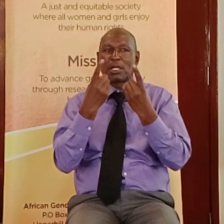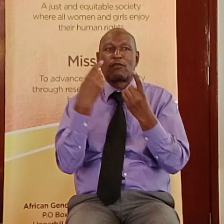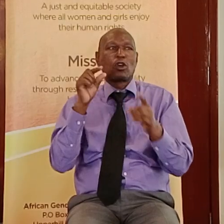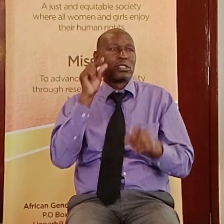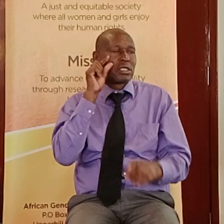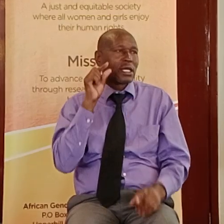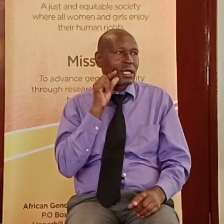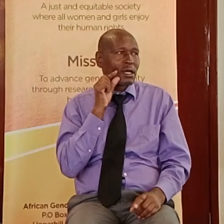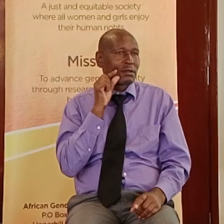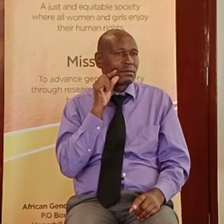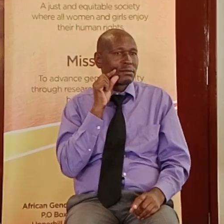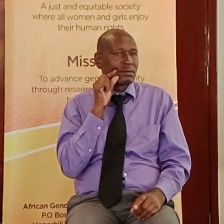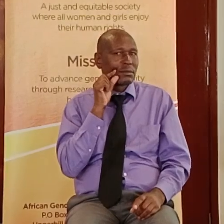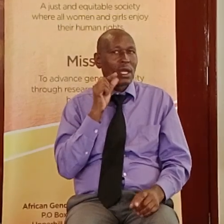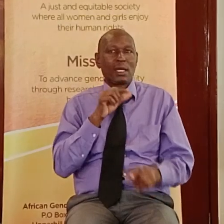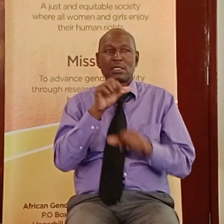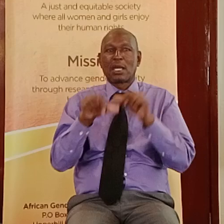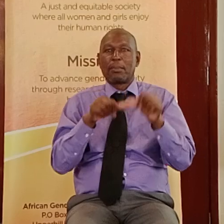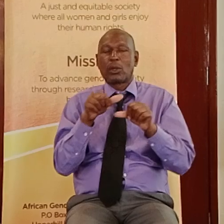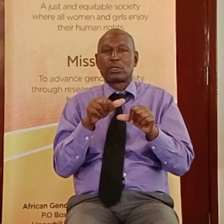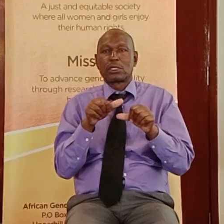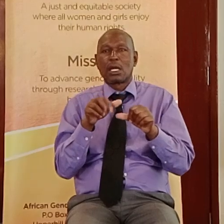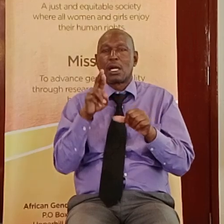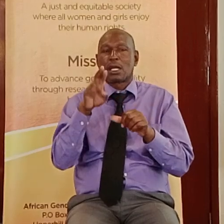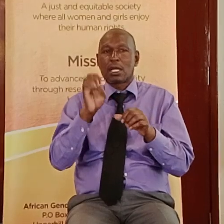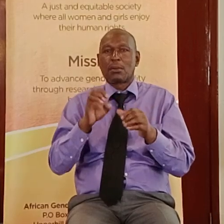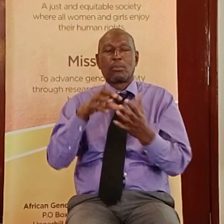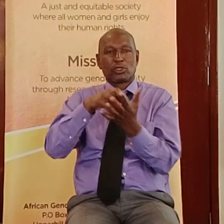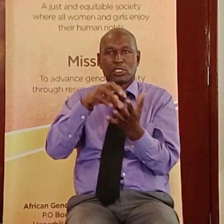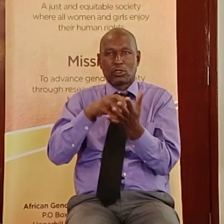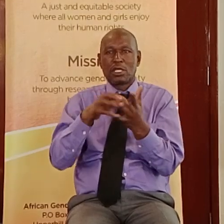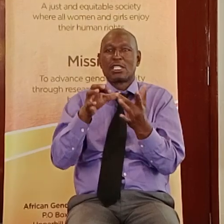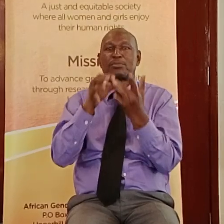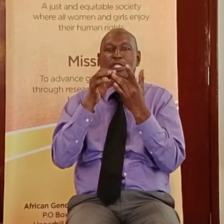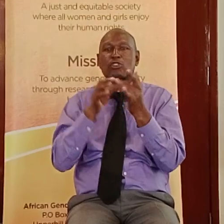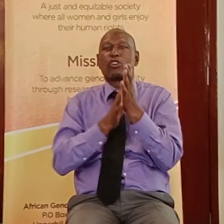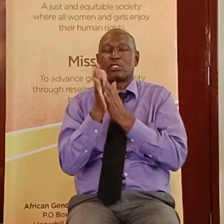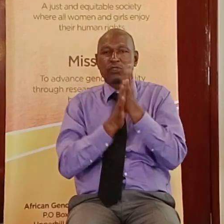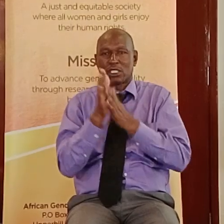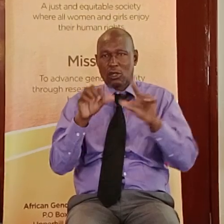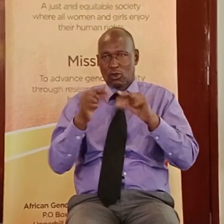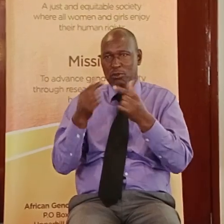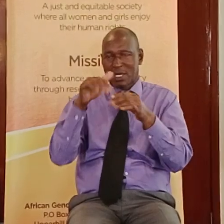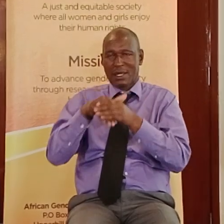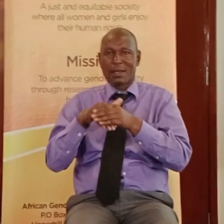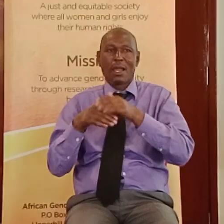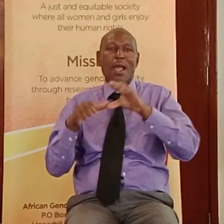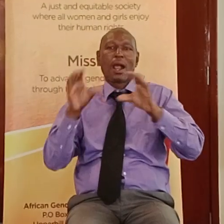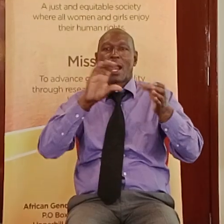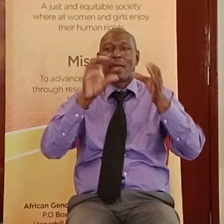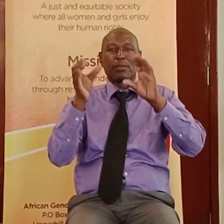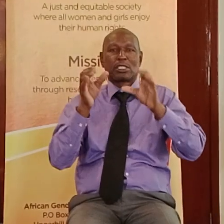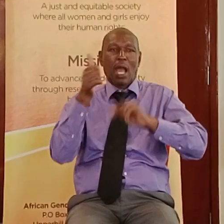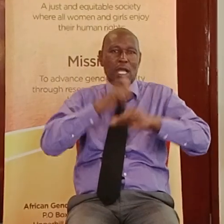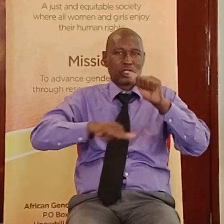Femnet. It's about repositioning special interest groups in climate actions. We are all